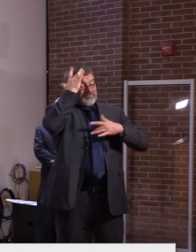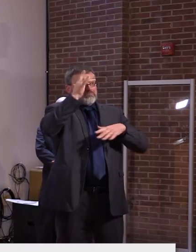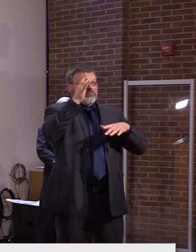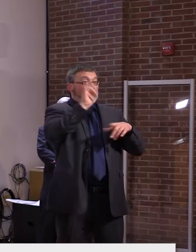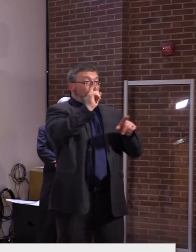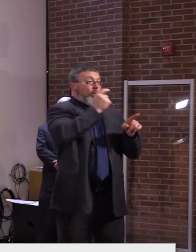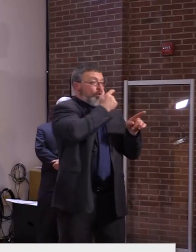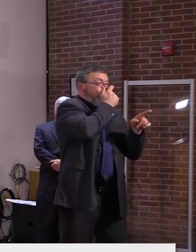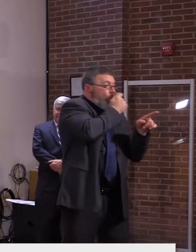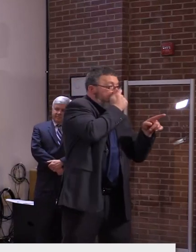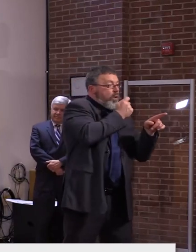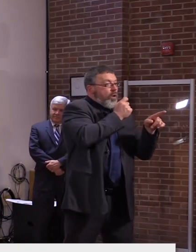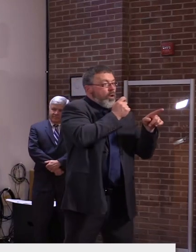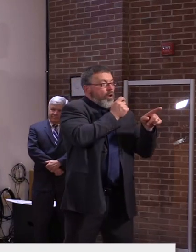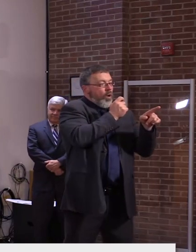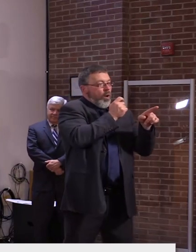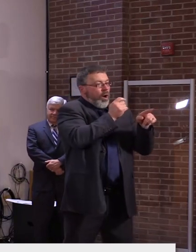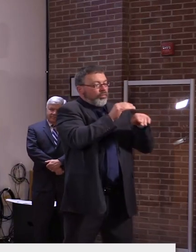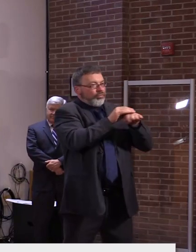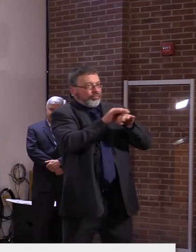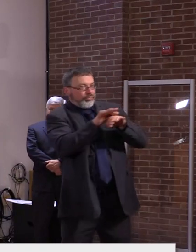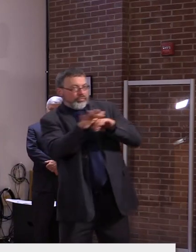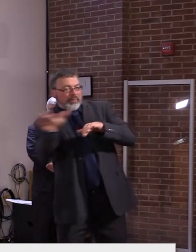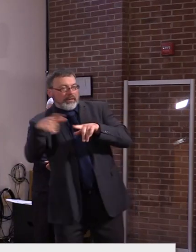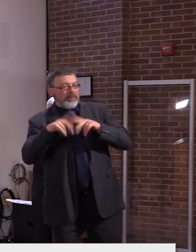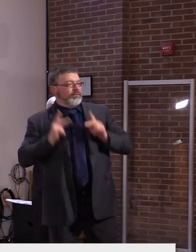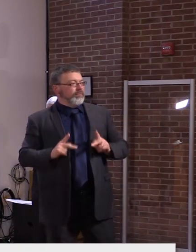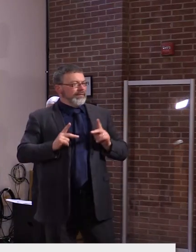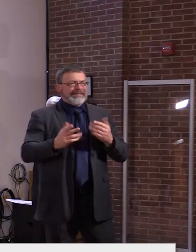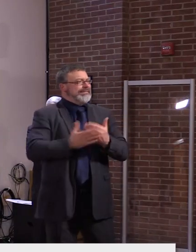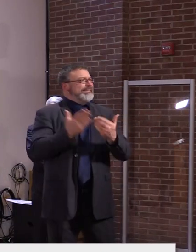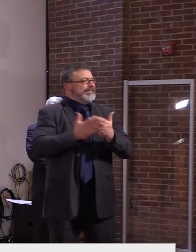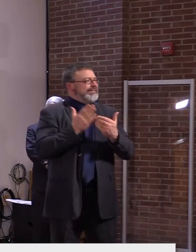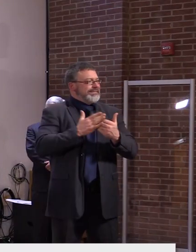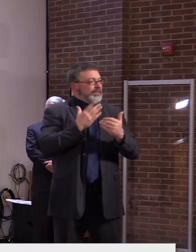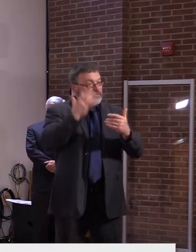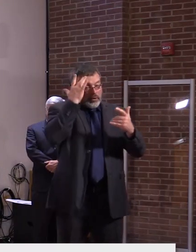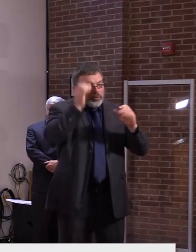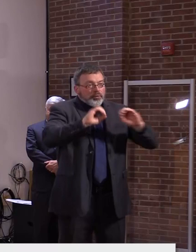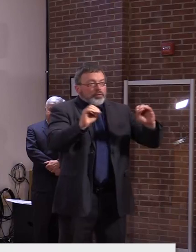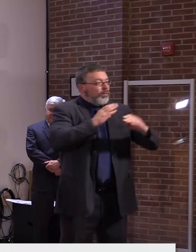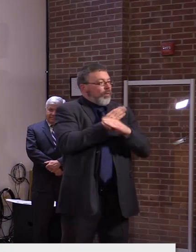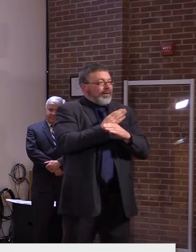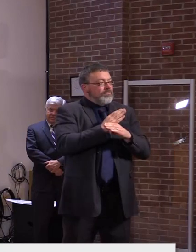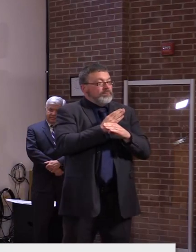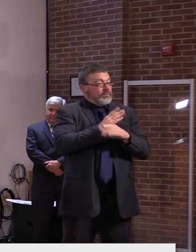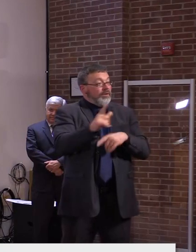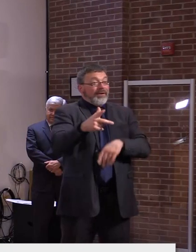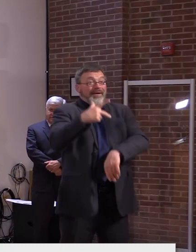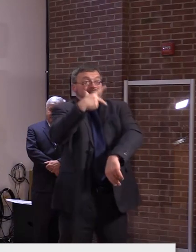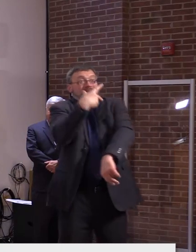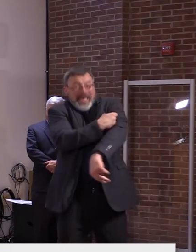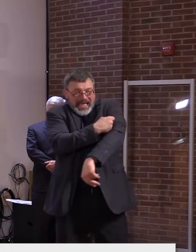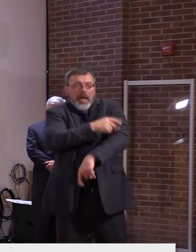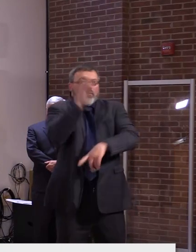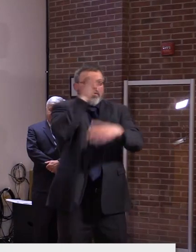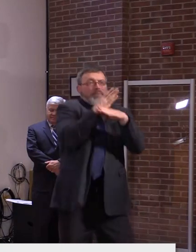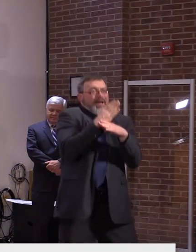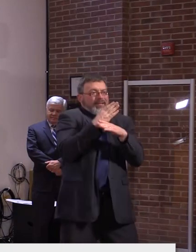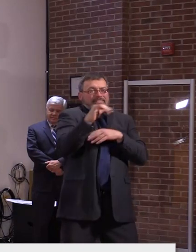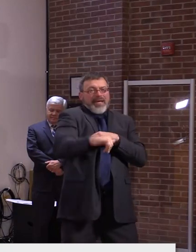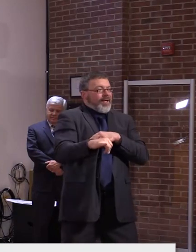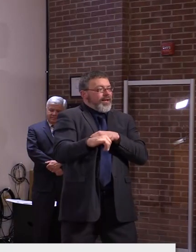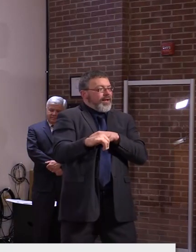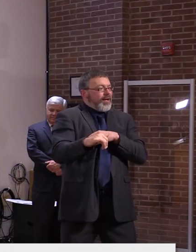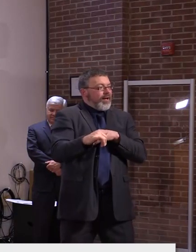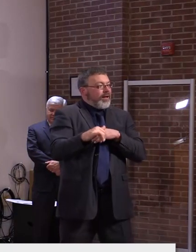pneumonia, you are generally protected from by having had the vaccine. Your organs will do very well, even